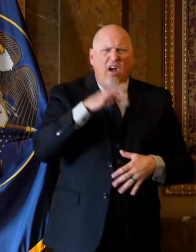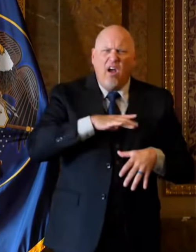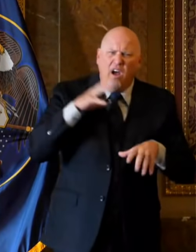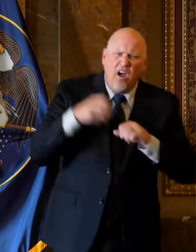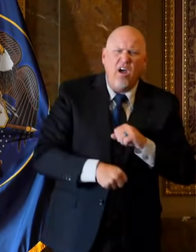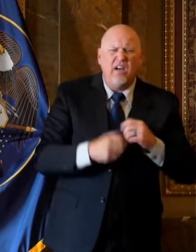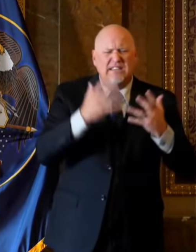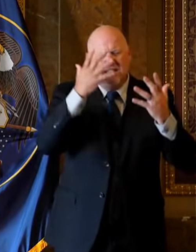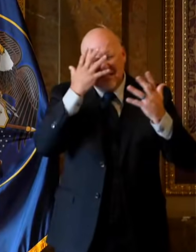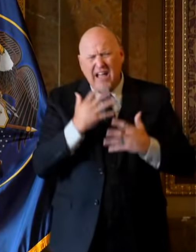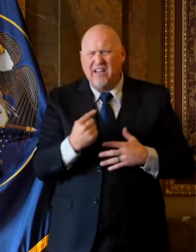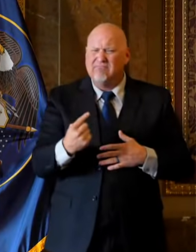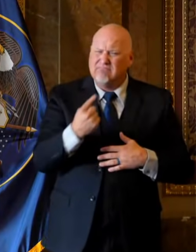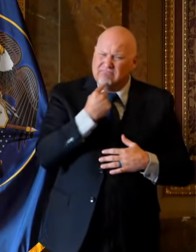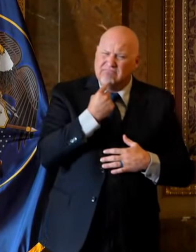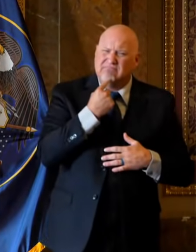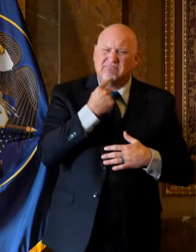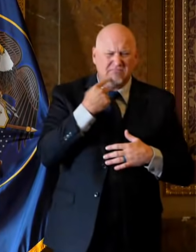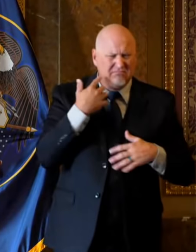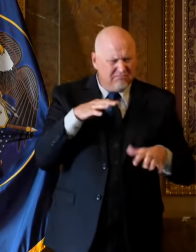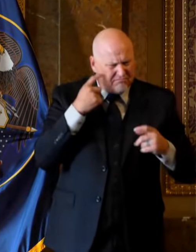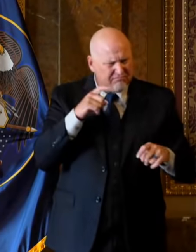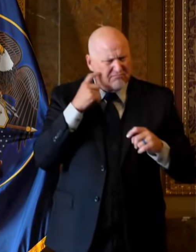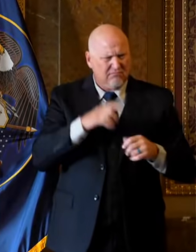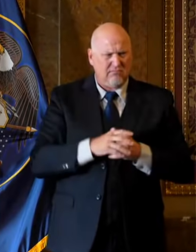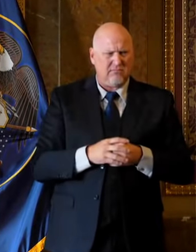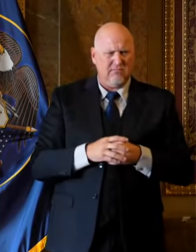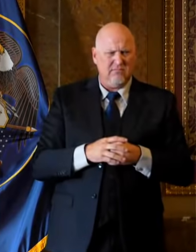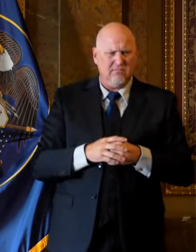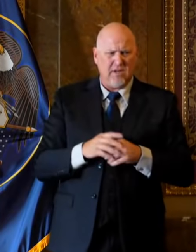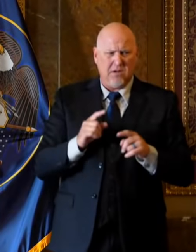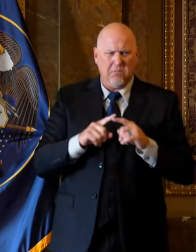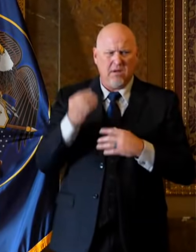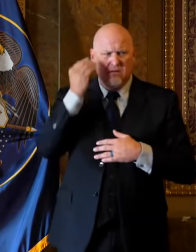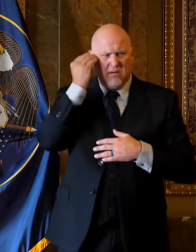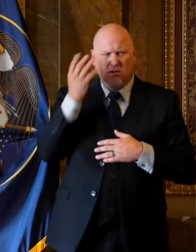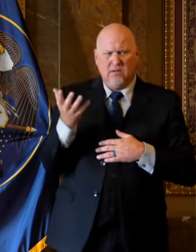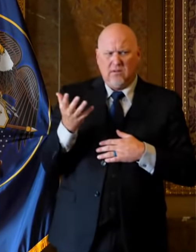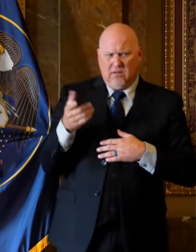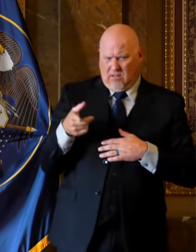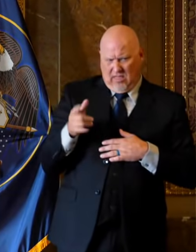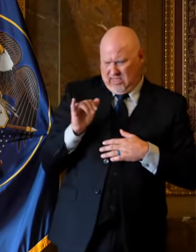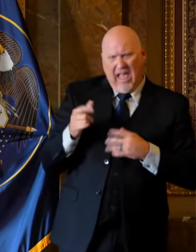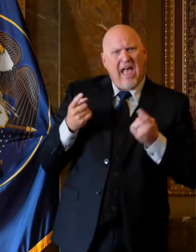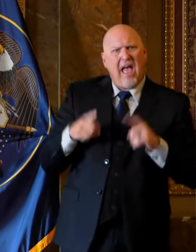2,998 other families, are changed forever by these deaths.